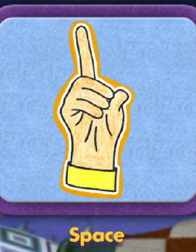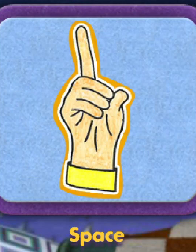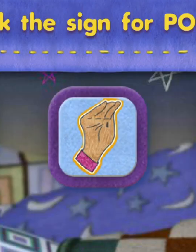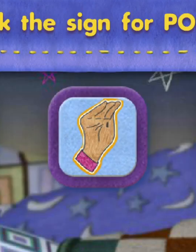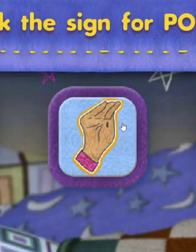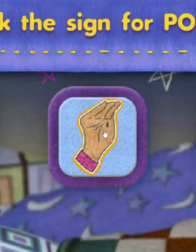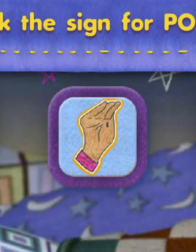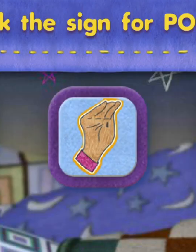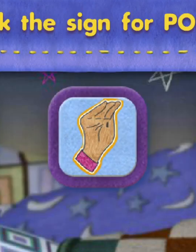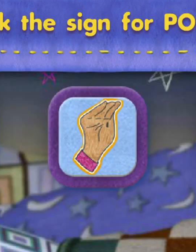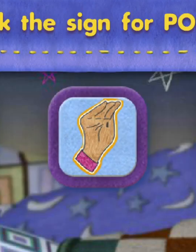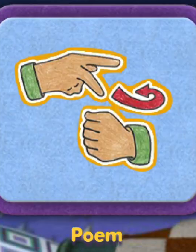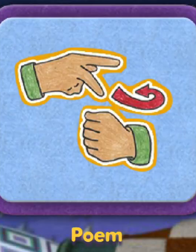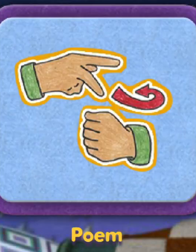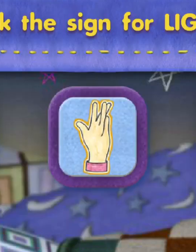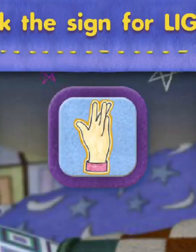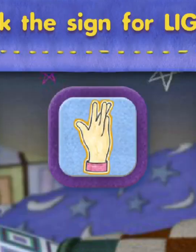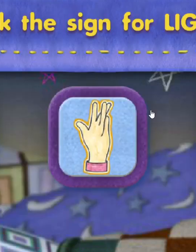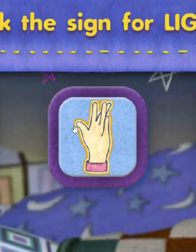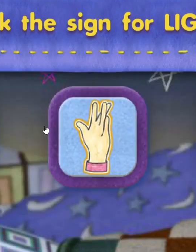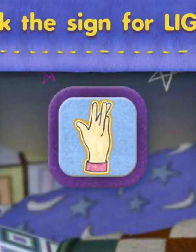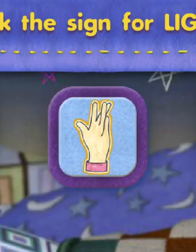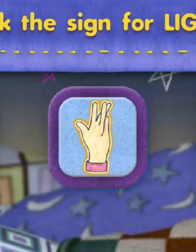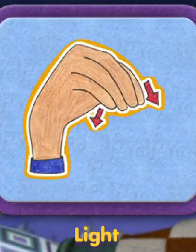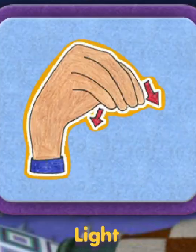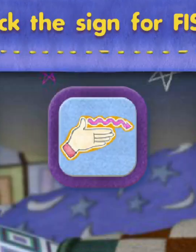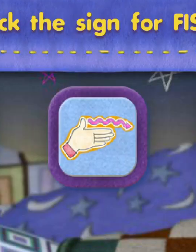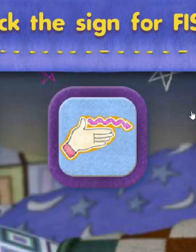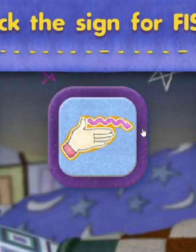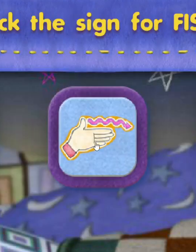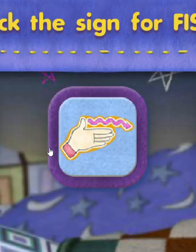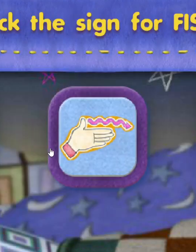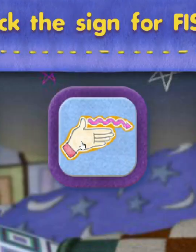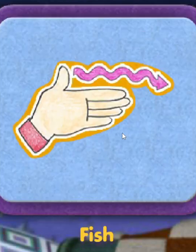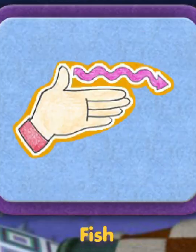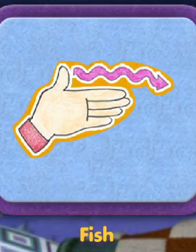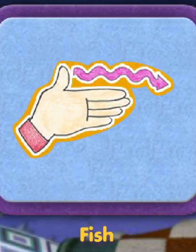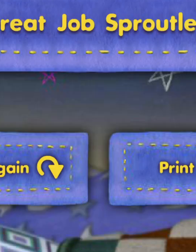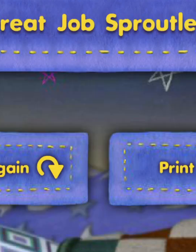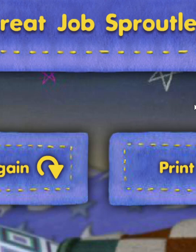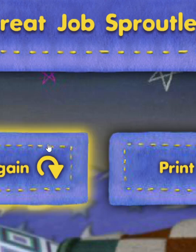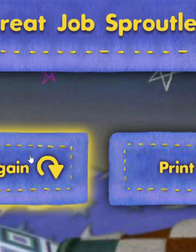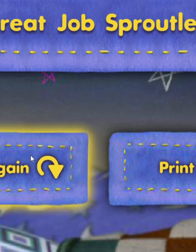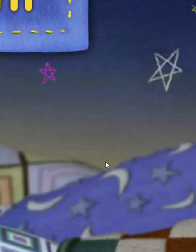for your select the sign for which sign is click the sign.